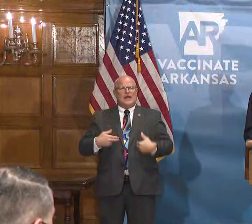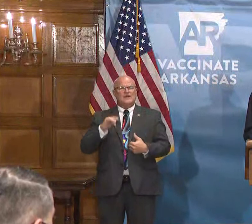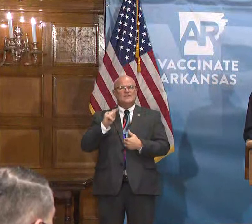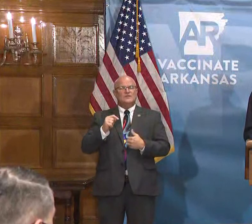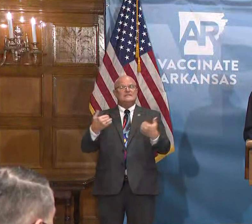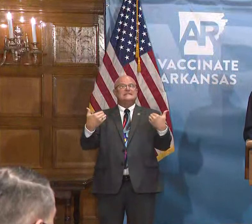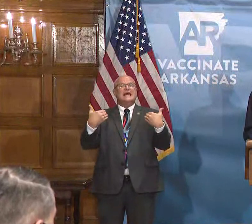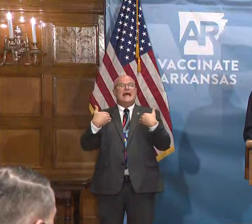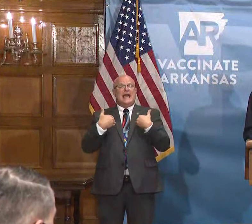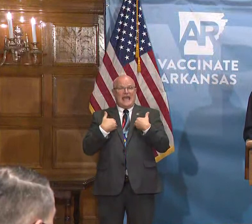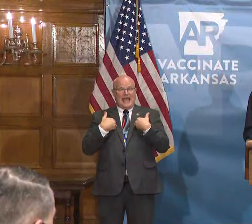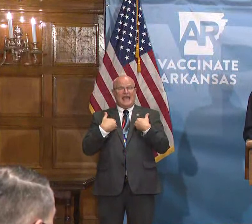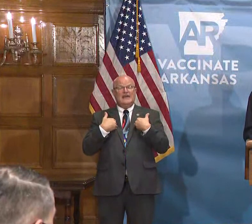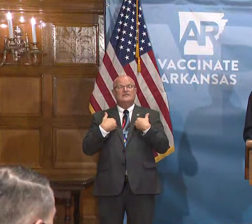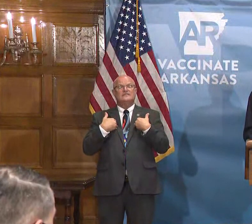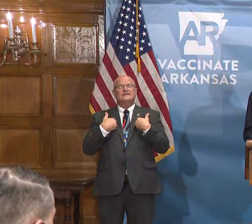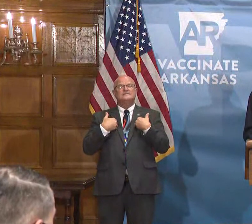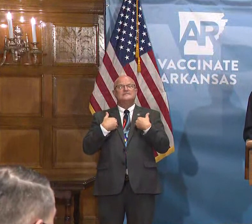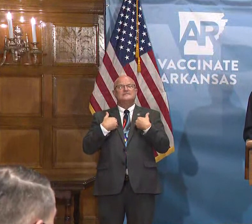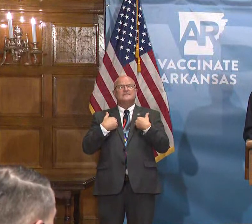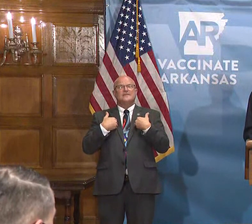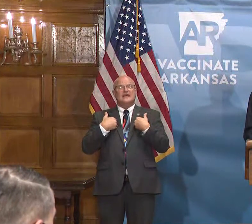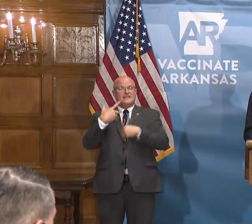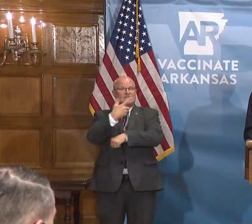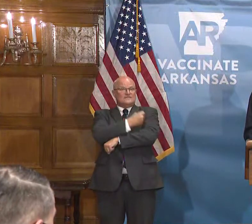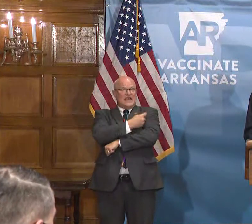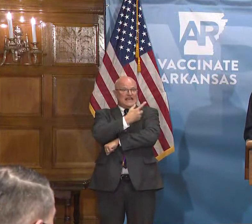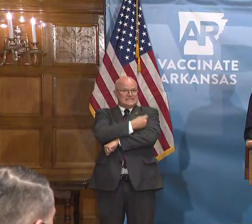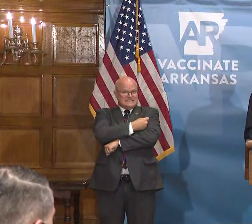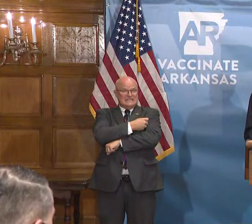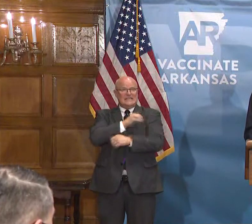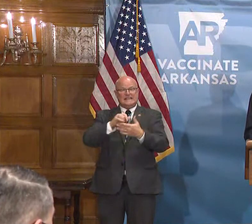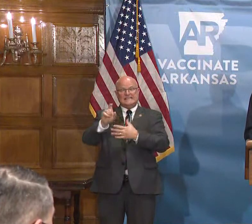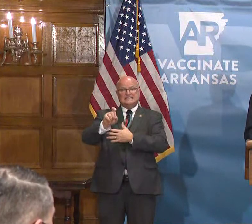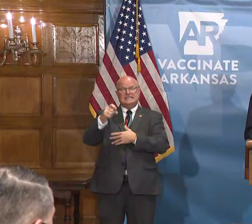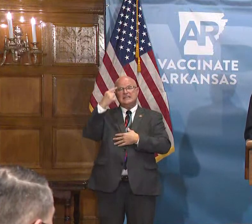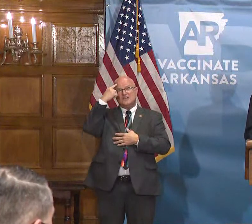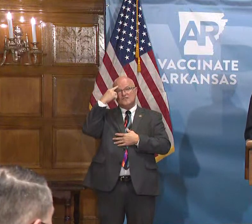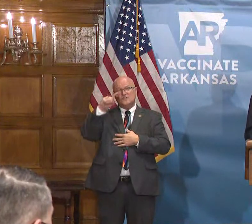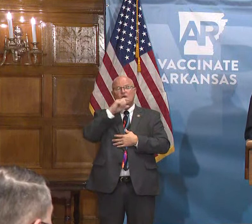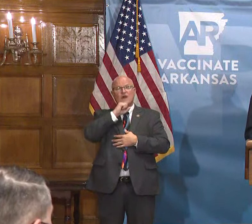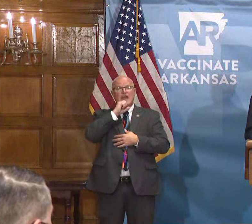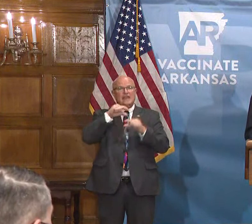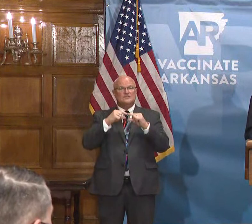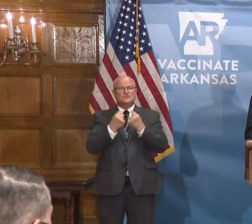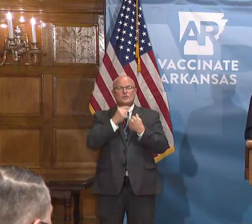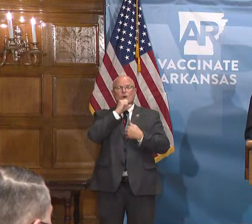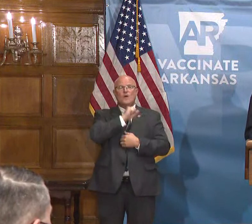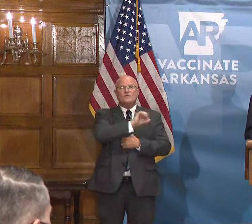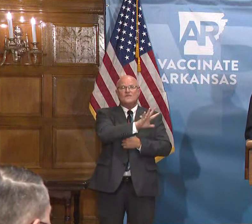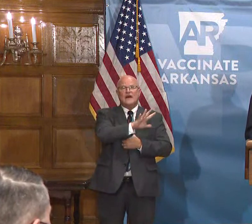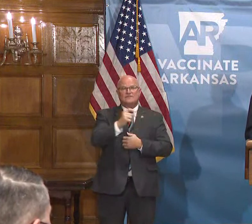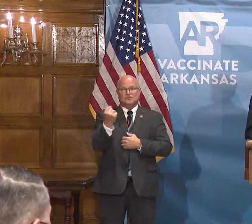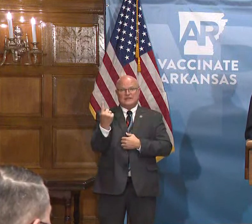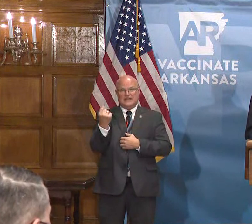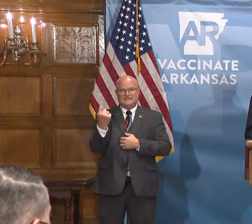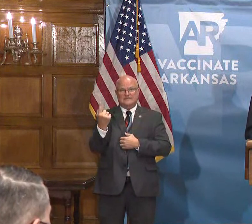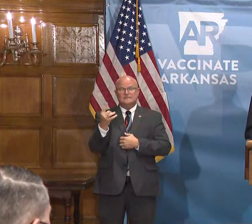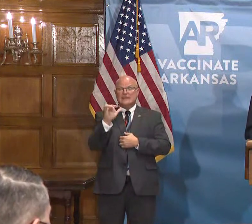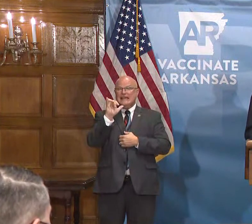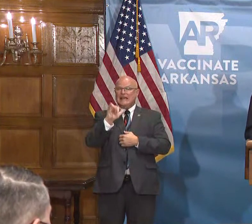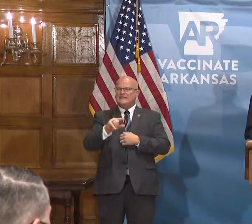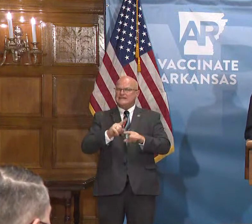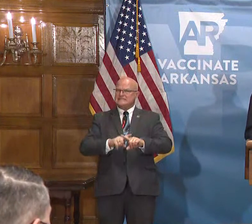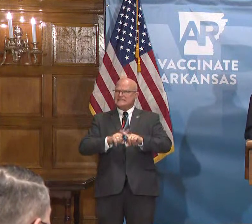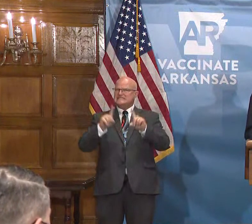already have the vaccine that's needed for the age group 5 to 11. And that is a